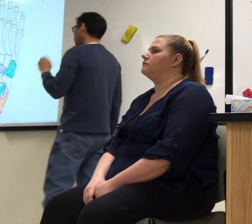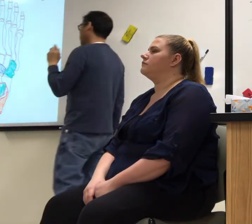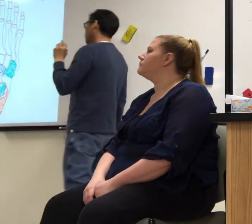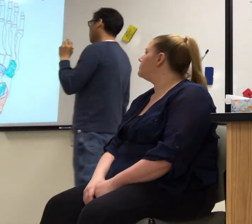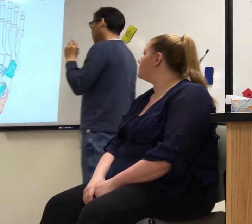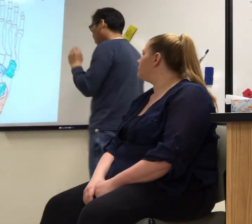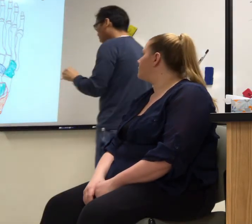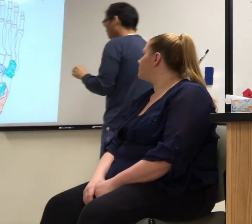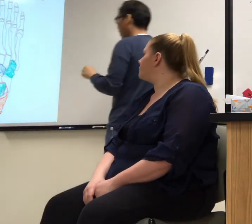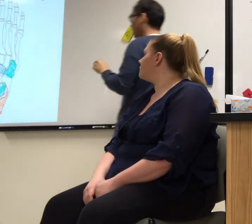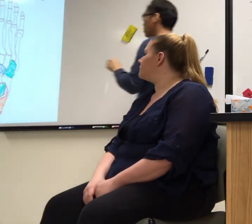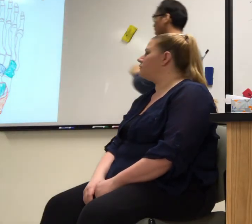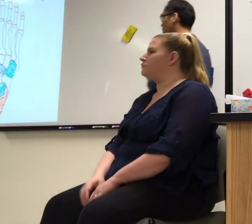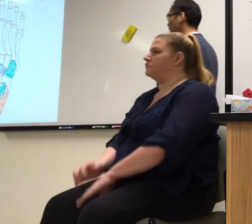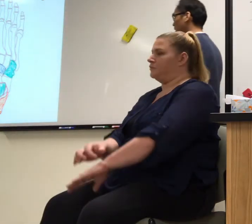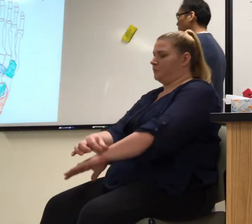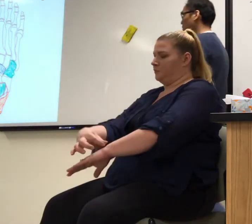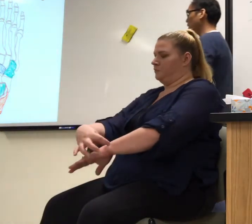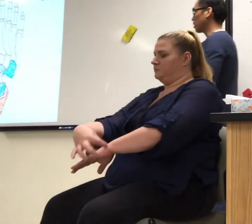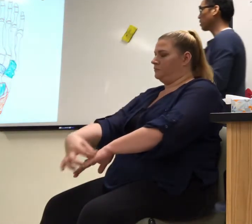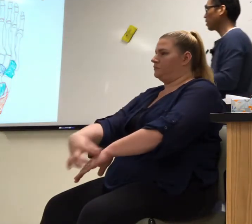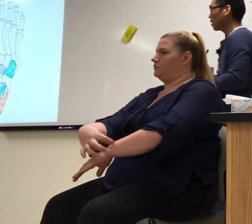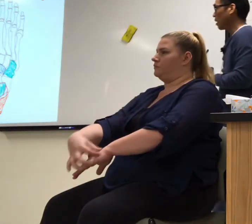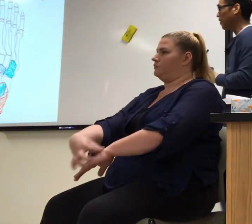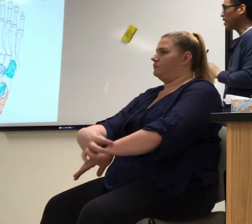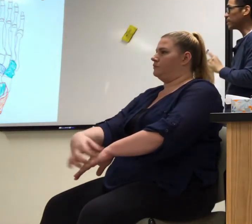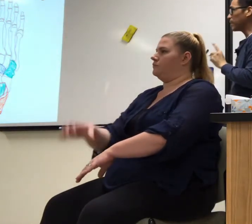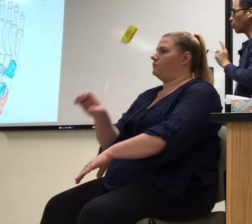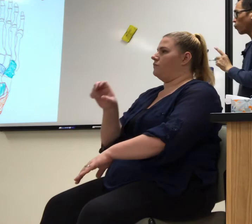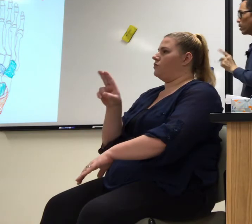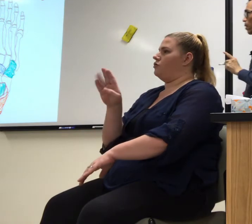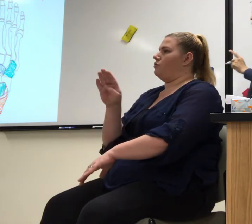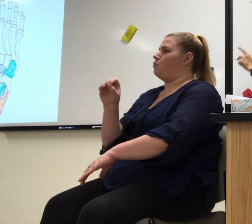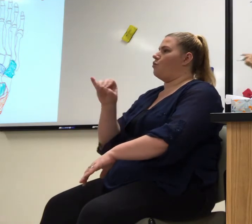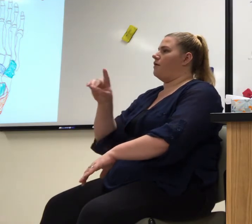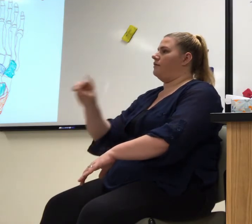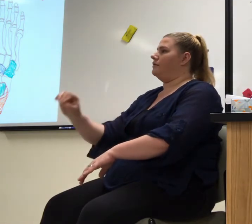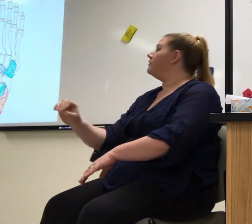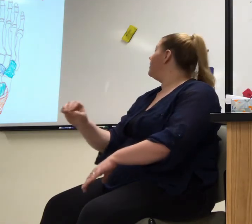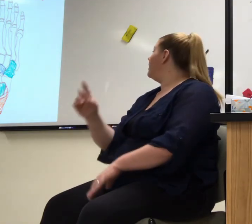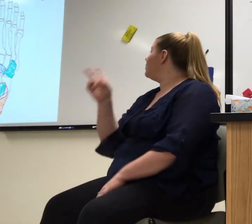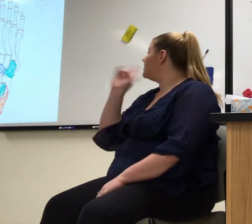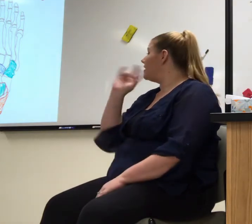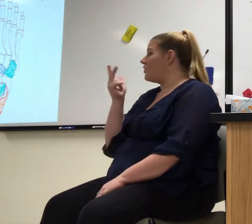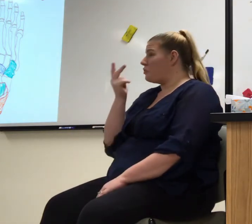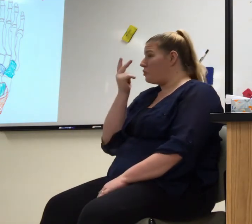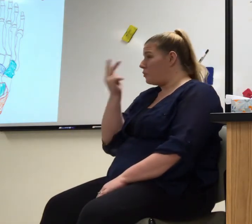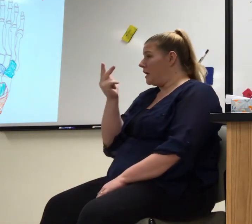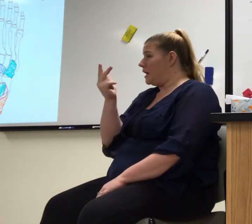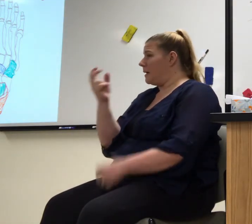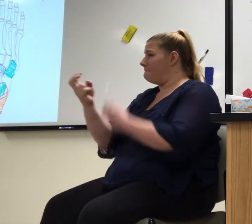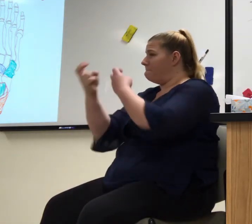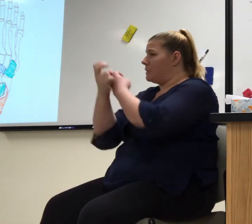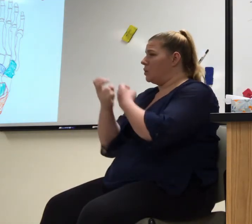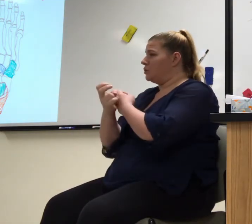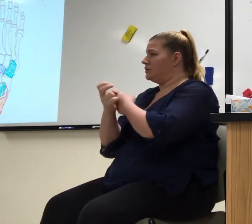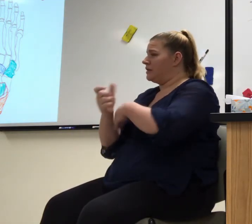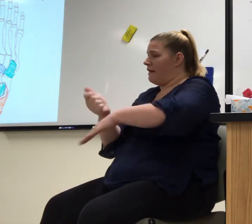So that's cuboid. I just colored it in green. Then I see 3 bones right next to that in front of